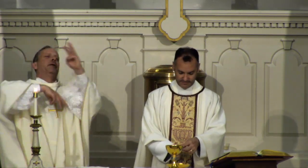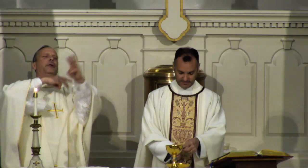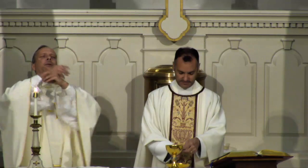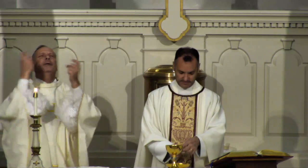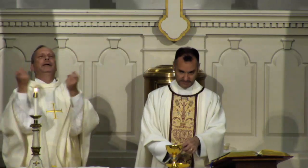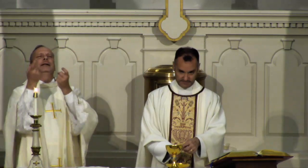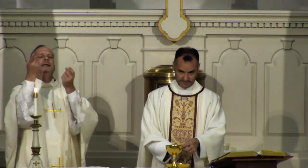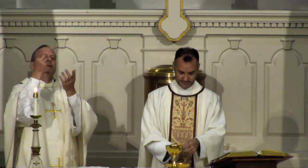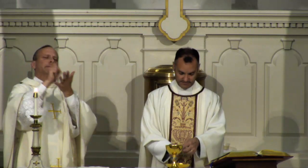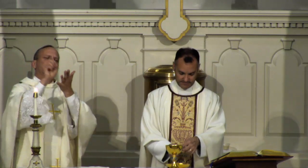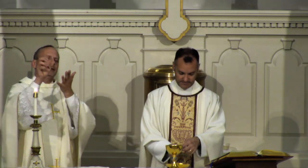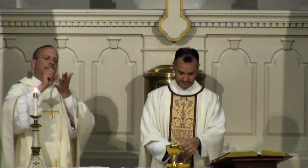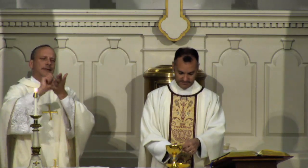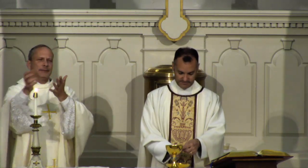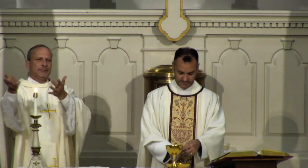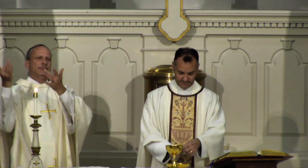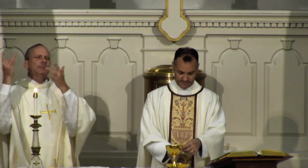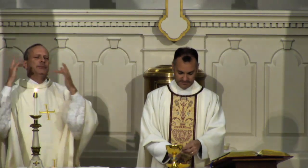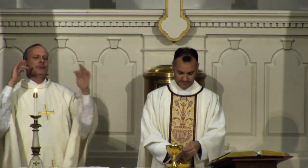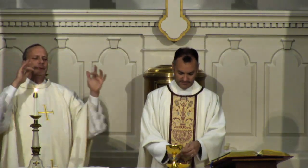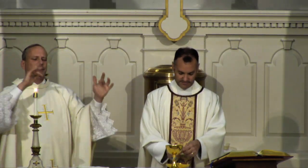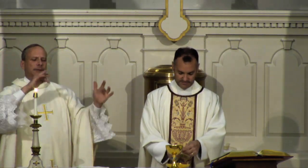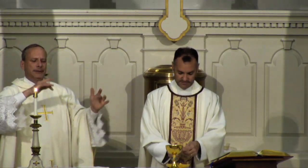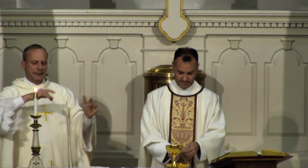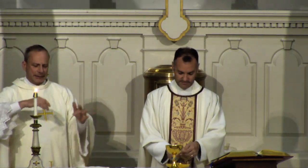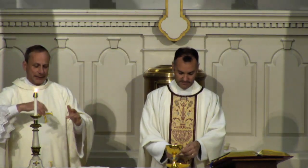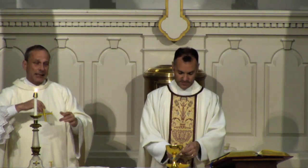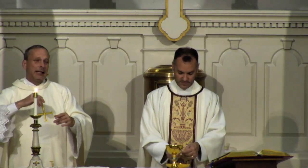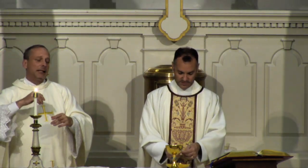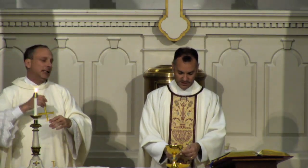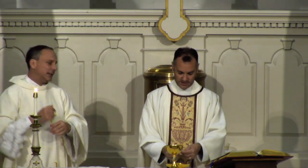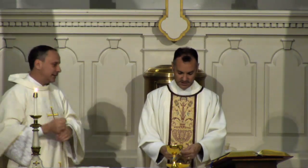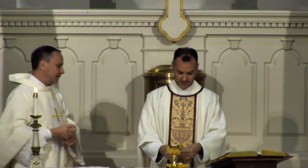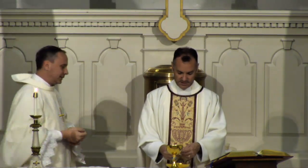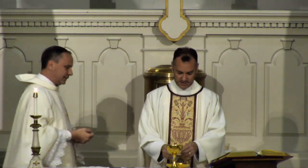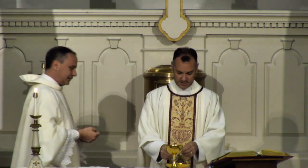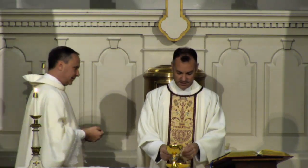Lamb of God, you take away the sins of the world, have mercy on us.